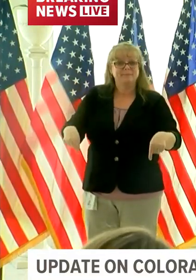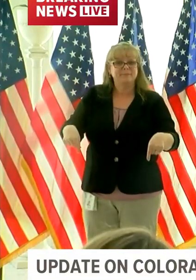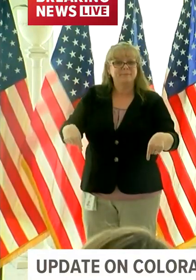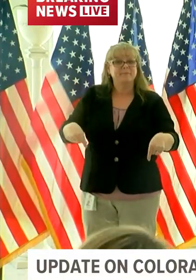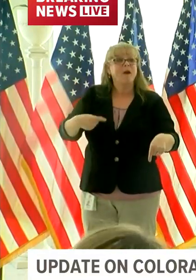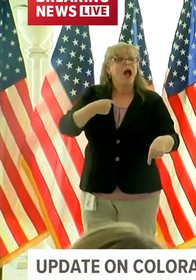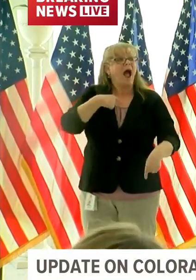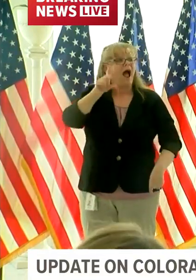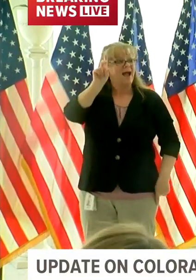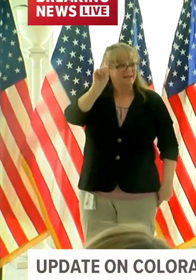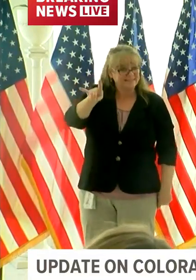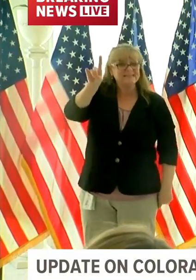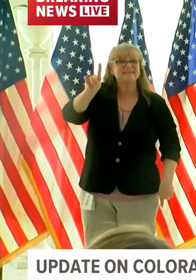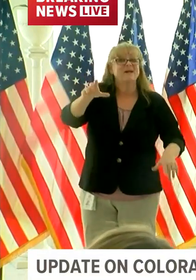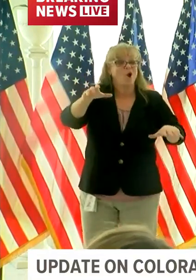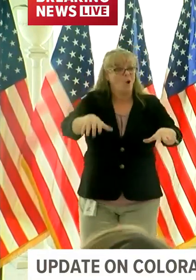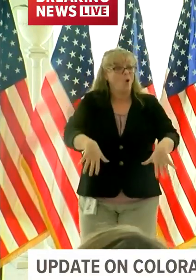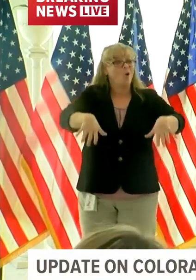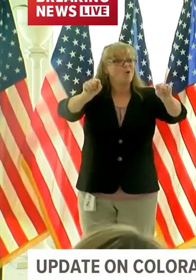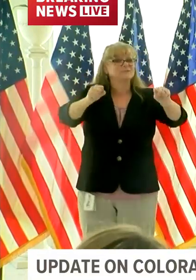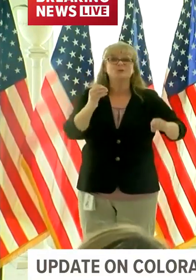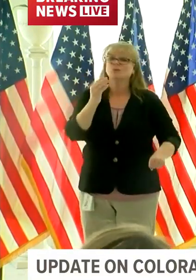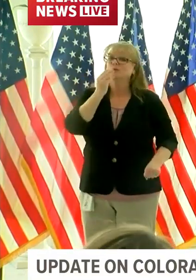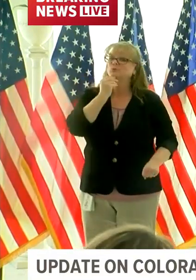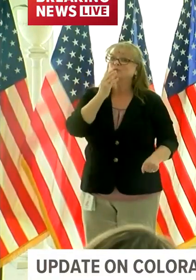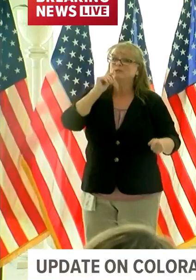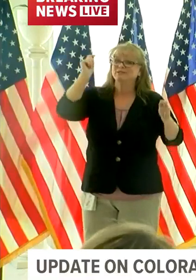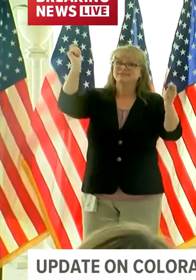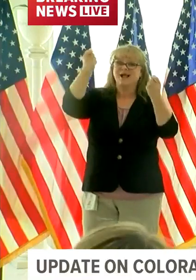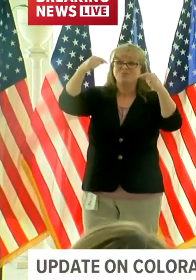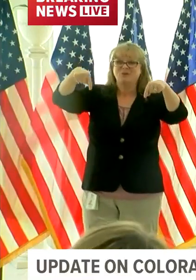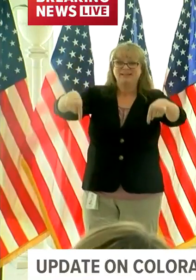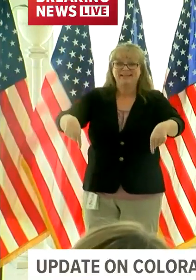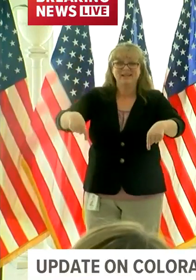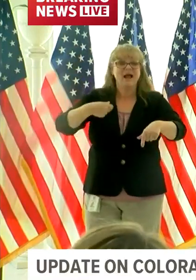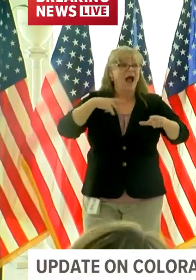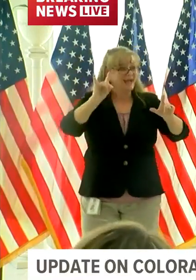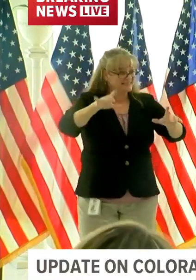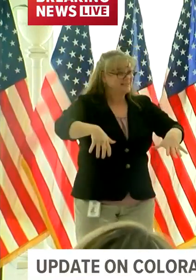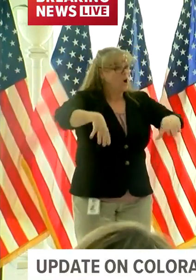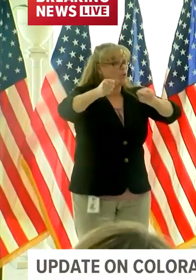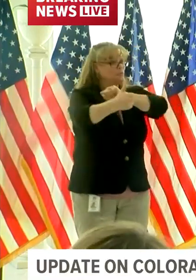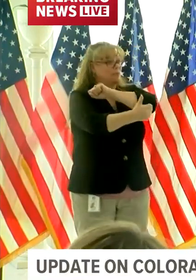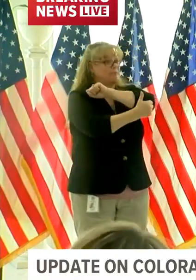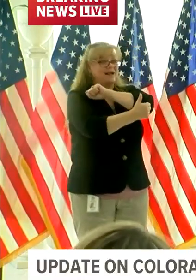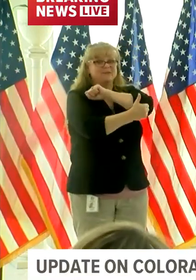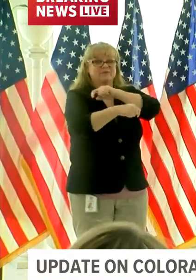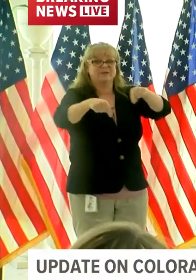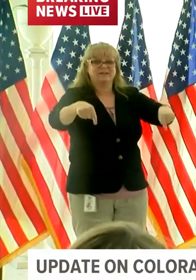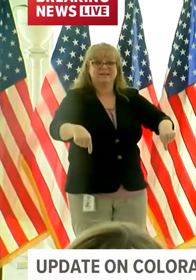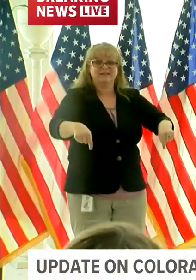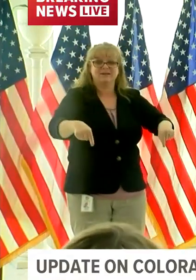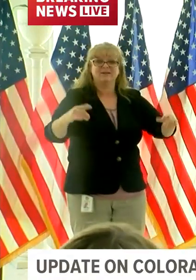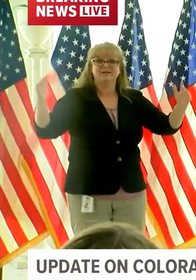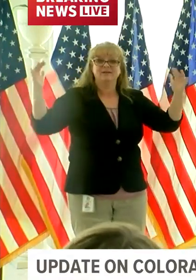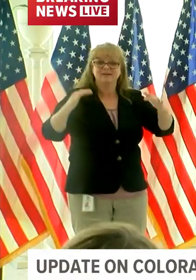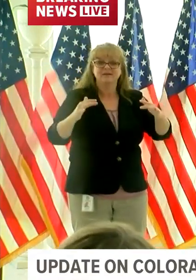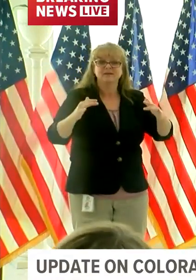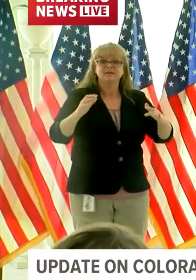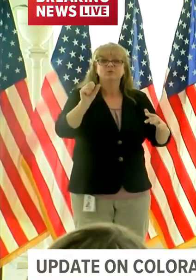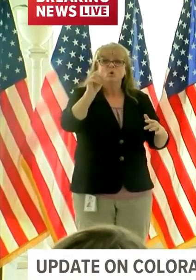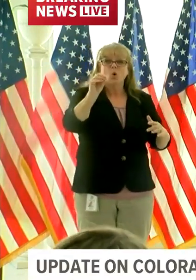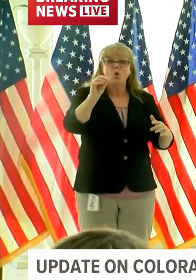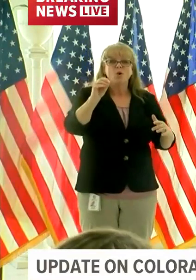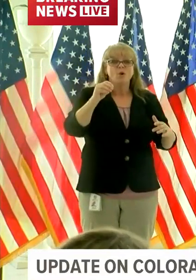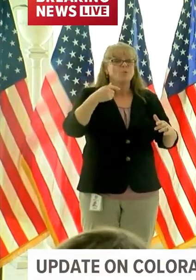Jewish governor of Colorado, a Passover with about 150 people, very large Passover. We had a boisterous table of children over